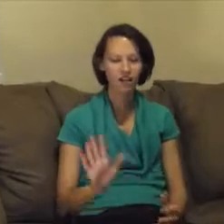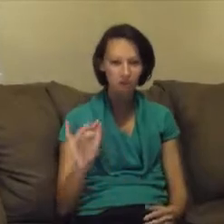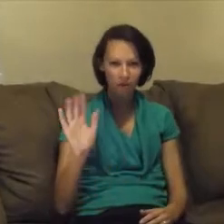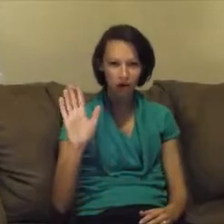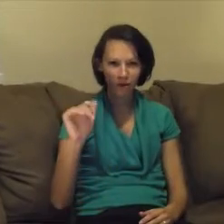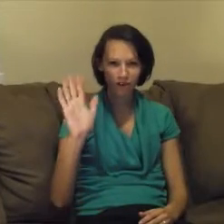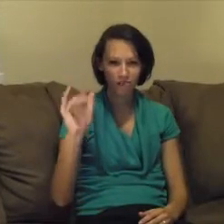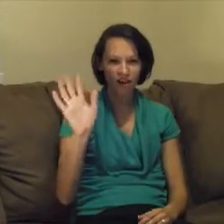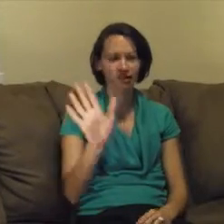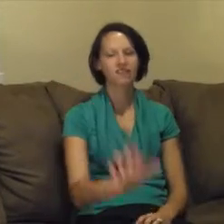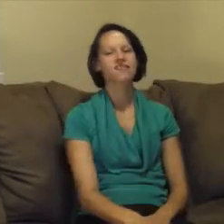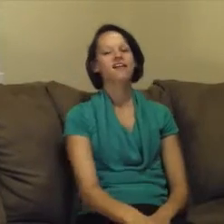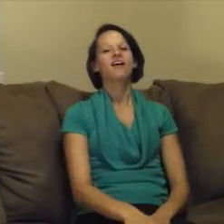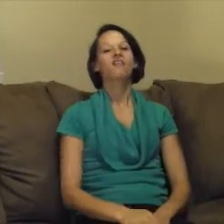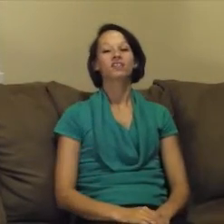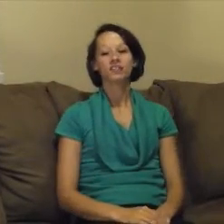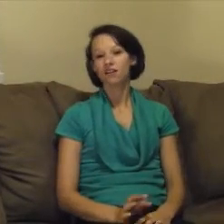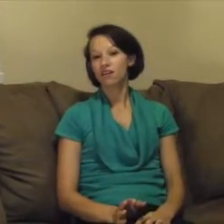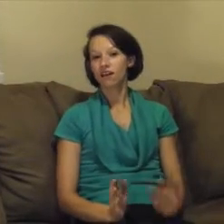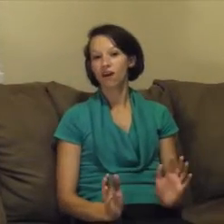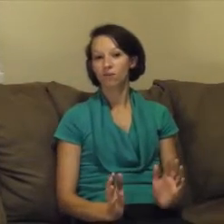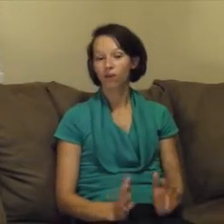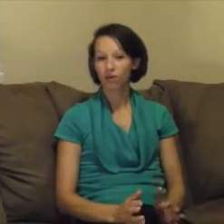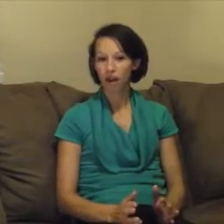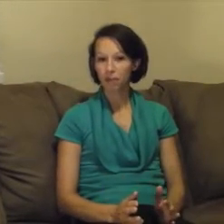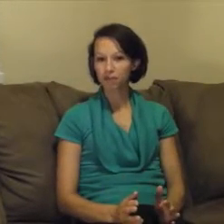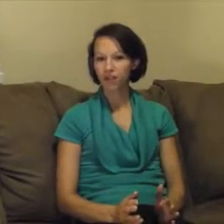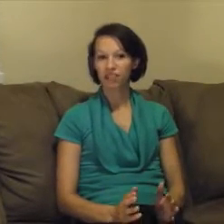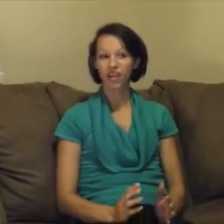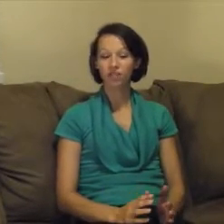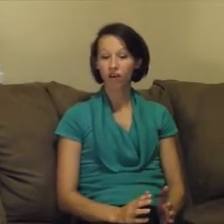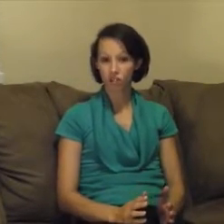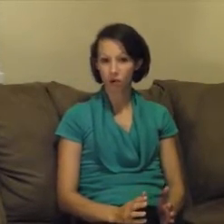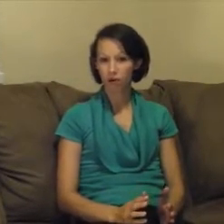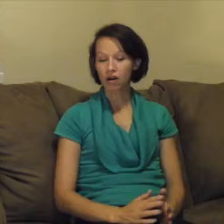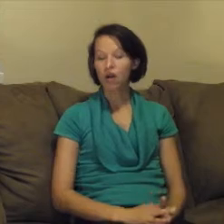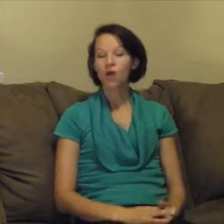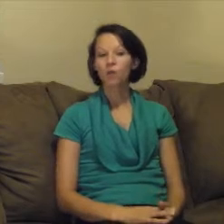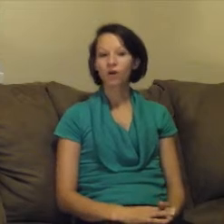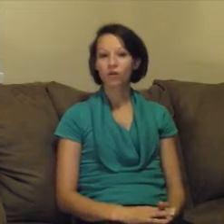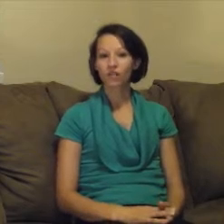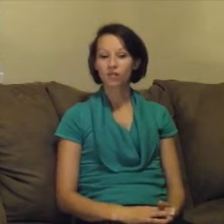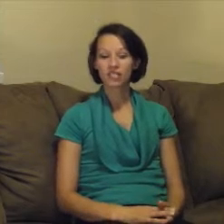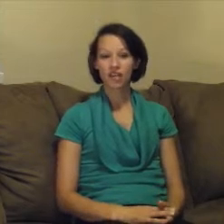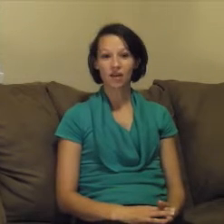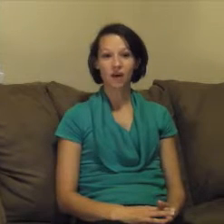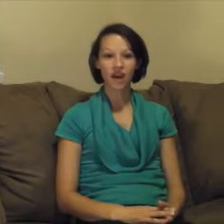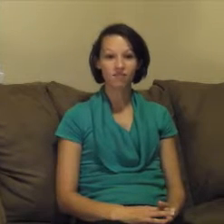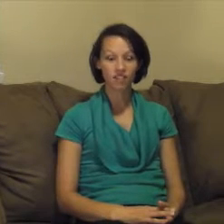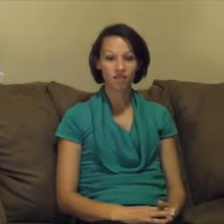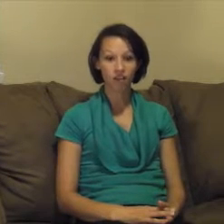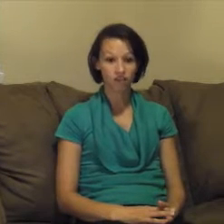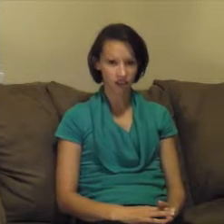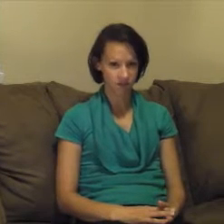Hi to my primary friends. This year in our program, at the end of October, we are going to be singing My Heavenly Father Loves